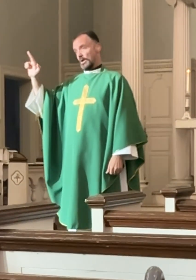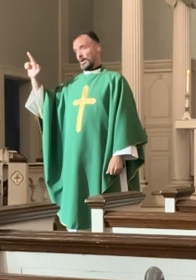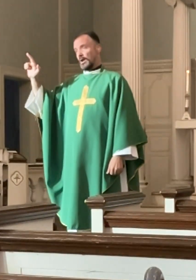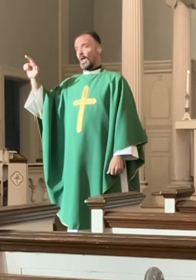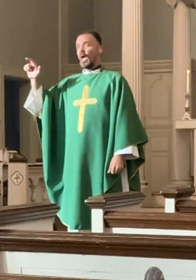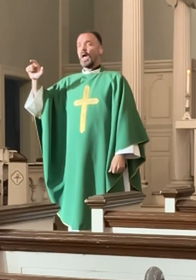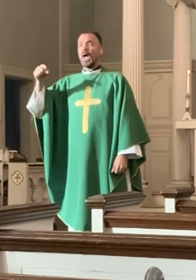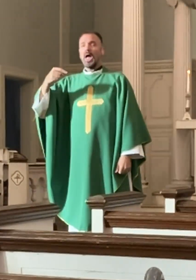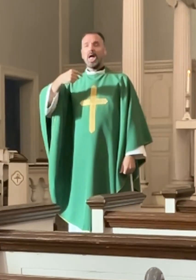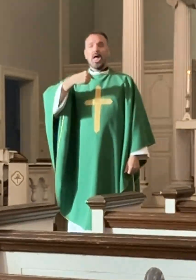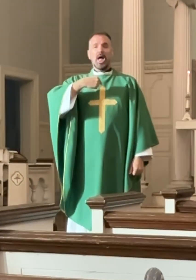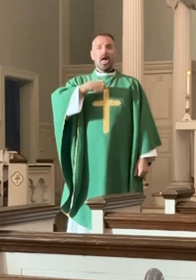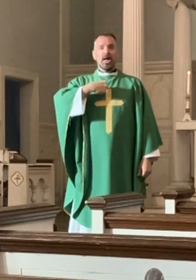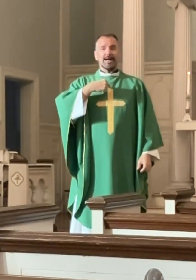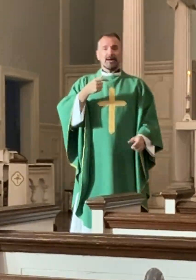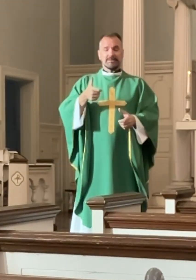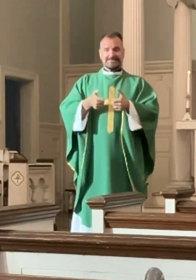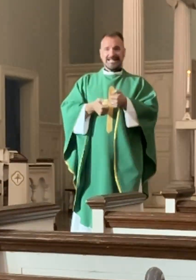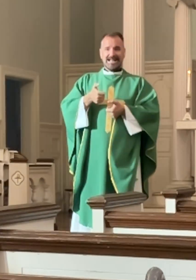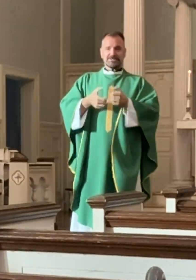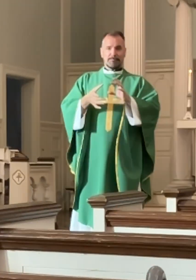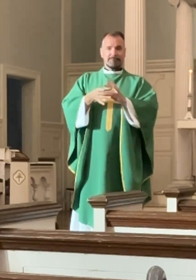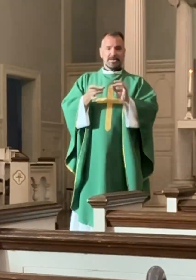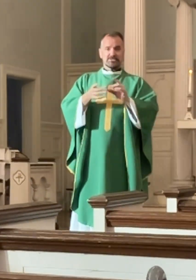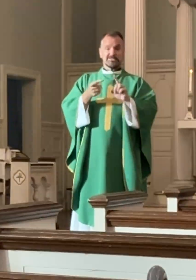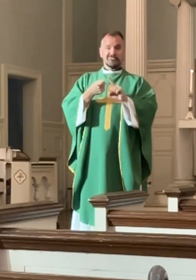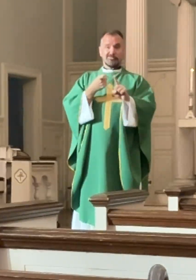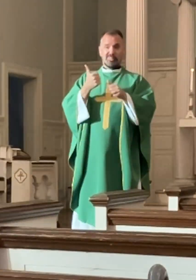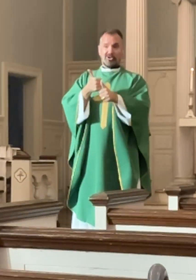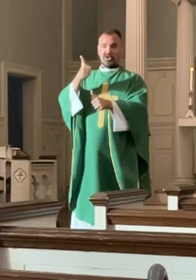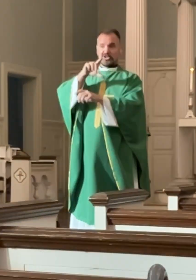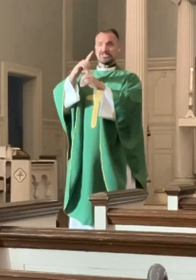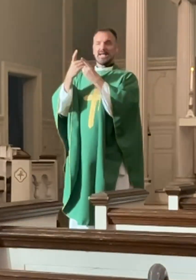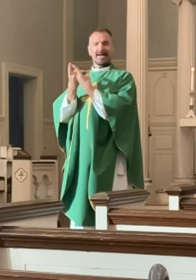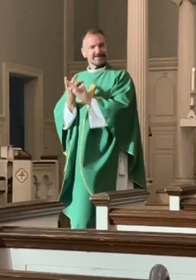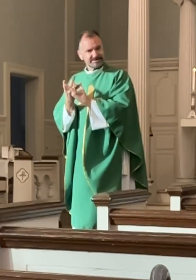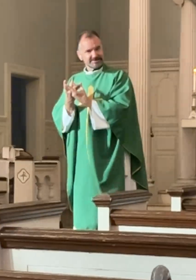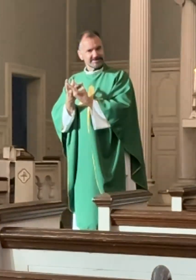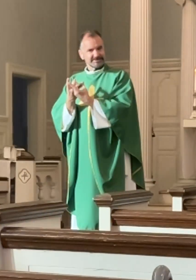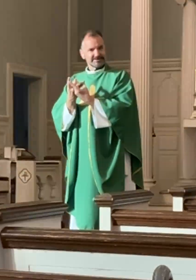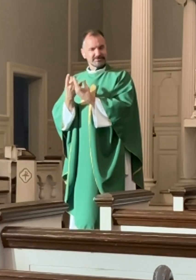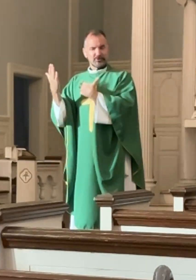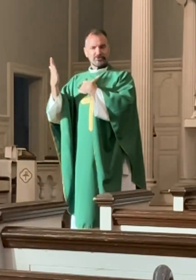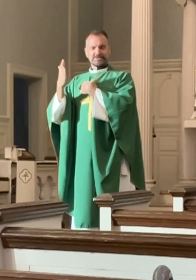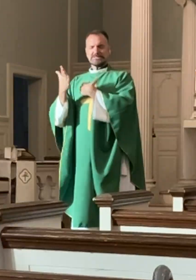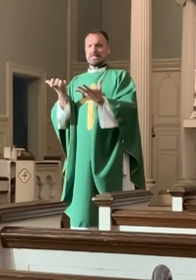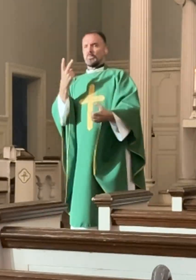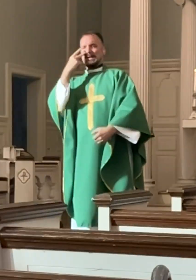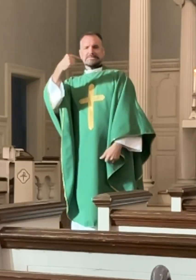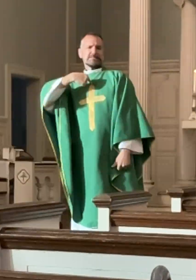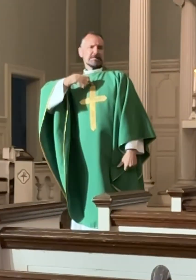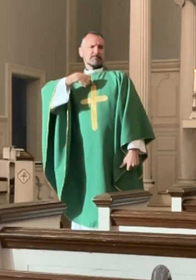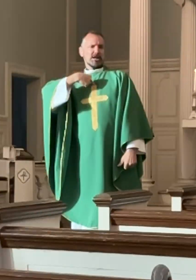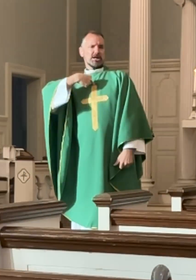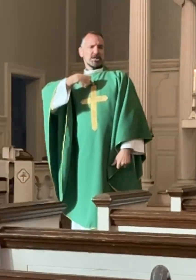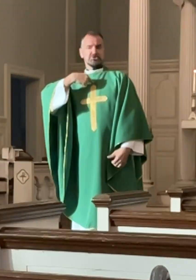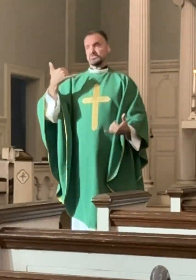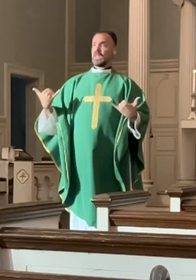I remember on April 16, 2021, I got a text message from the Cardinal